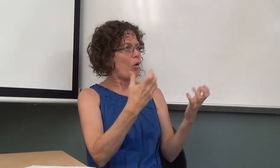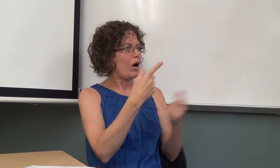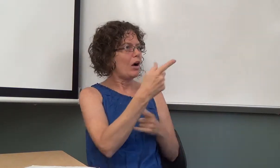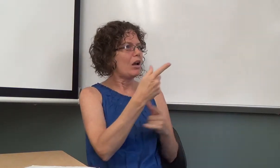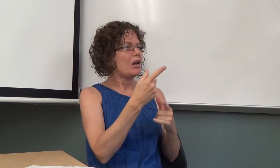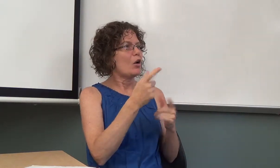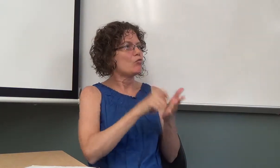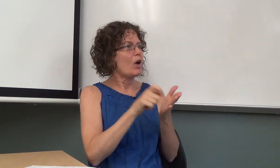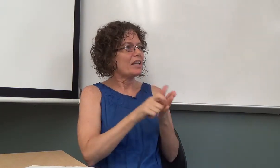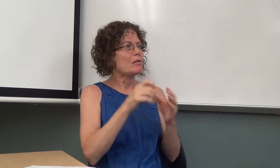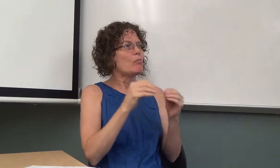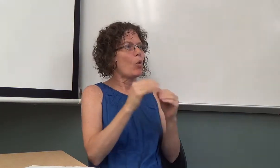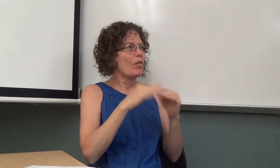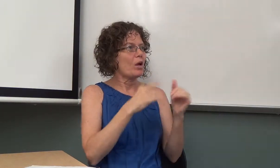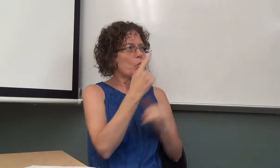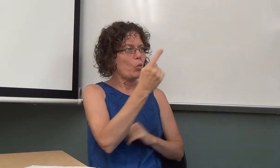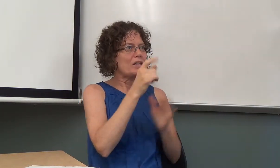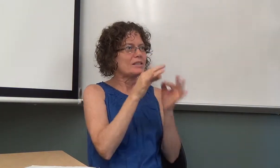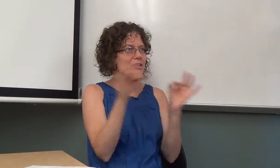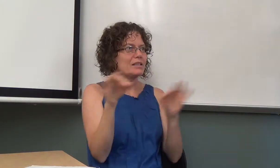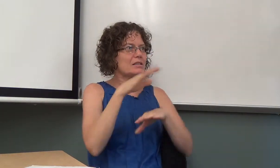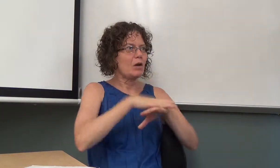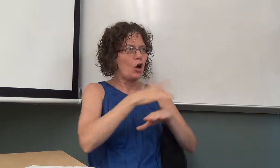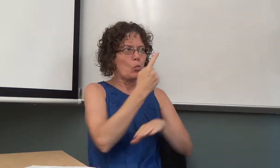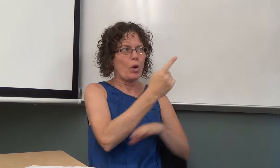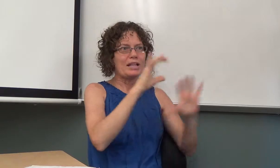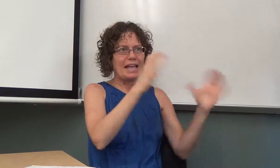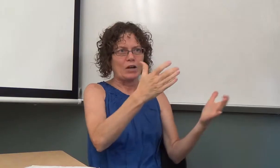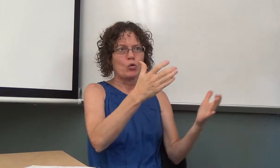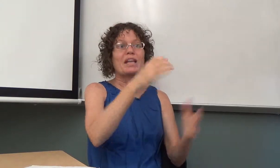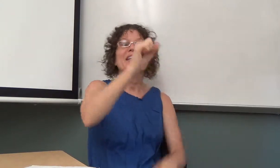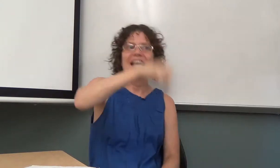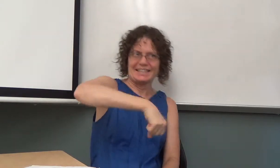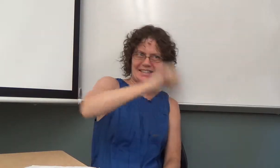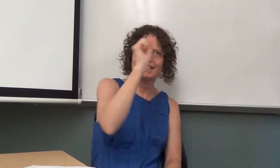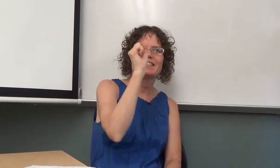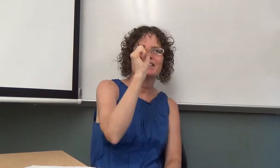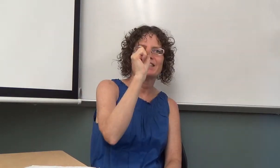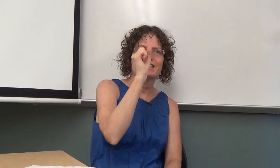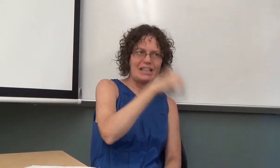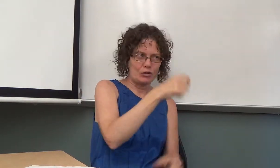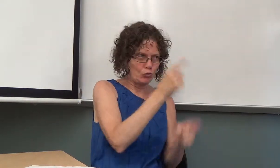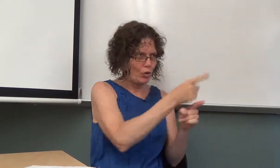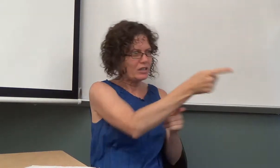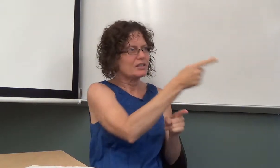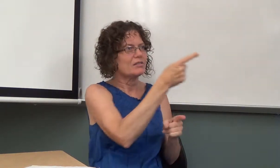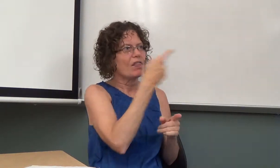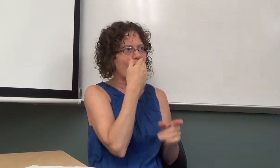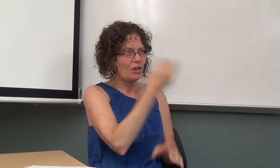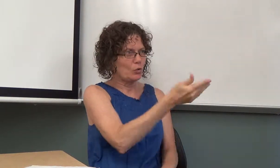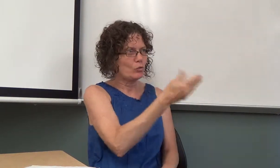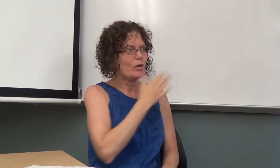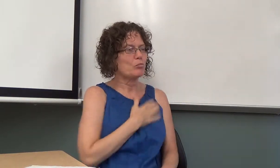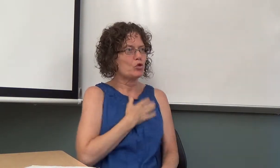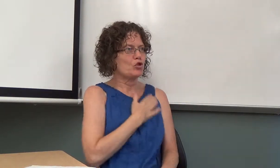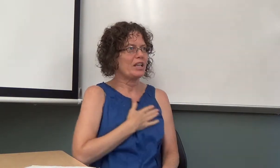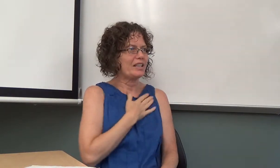one sentence on one category? Yes, you are correct, sir. Thank you. So I appreciate it. I was misreading